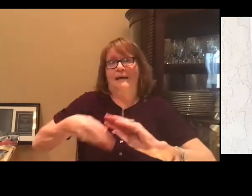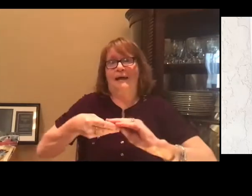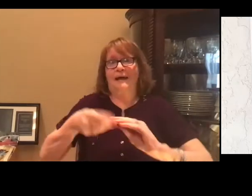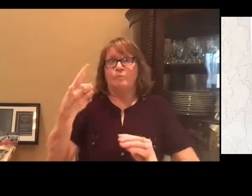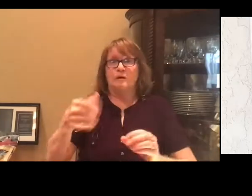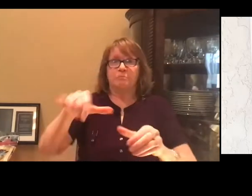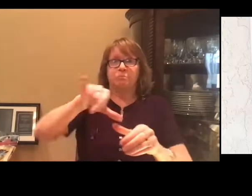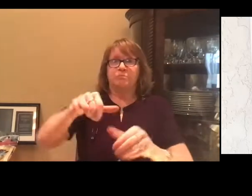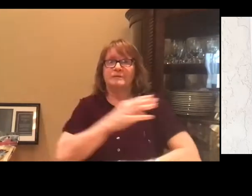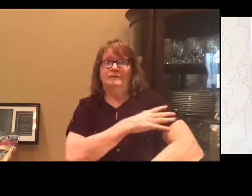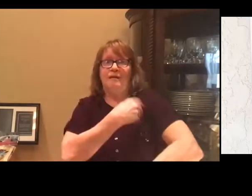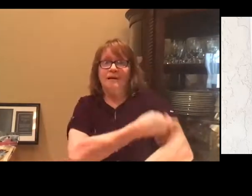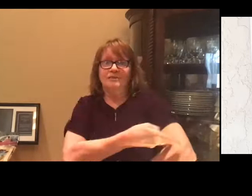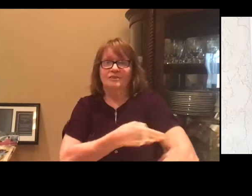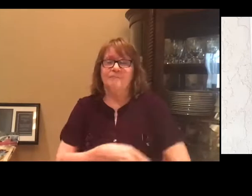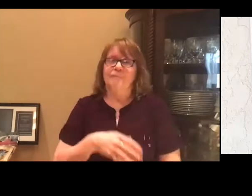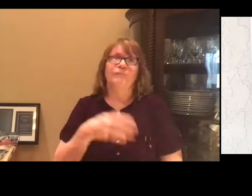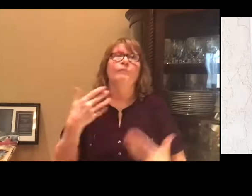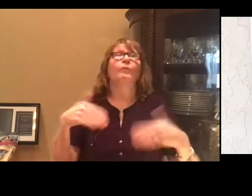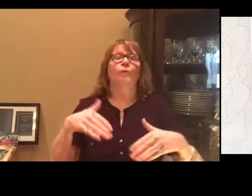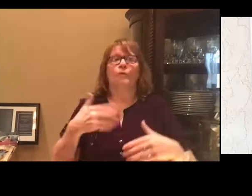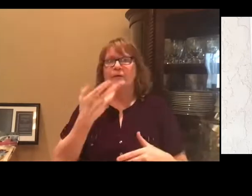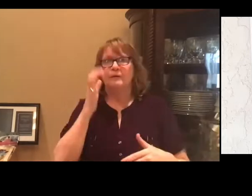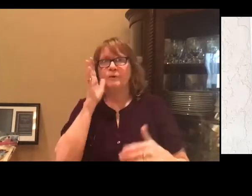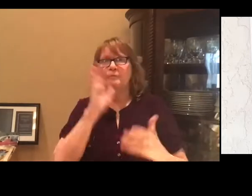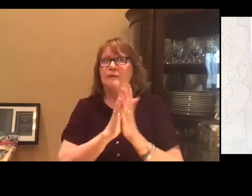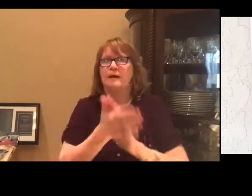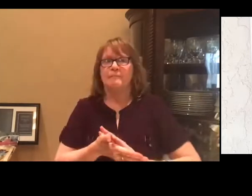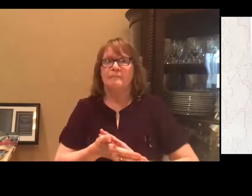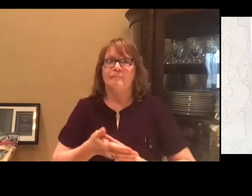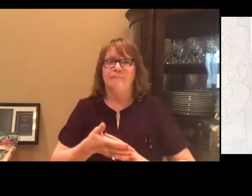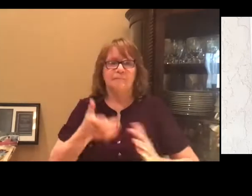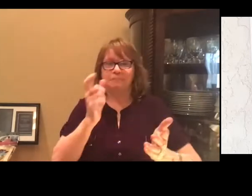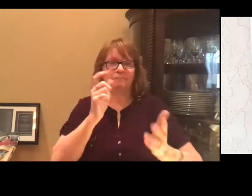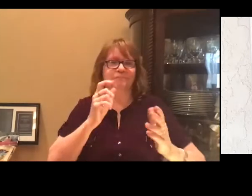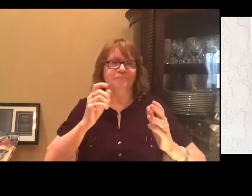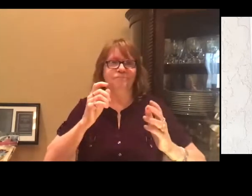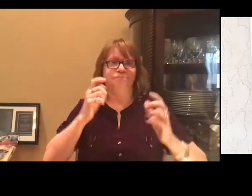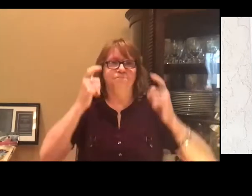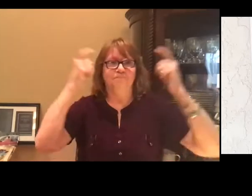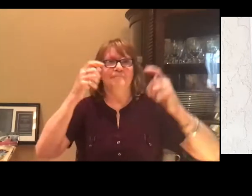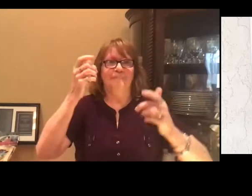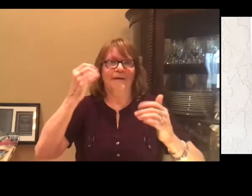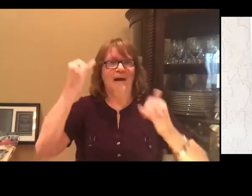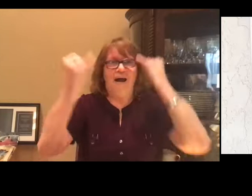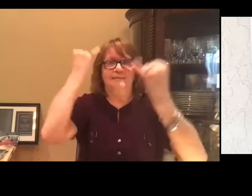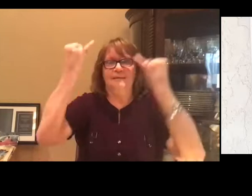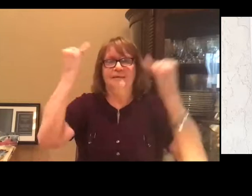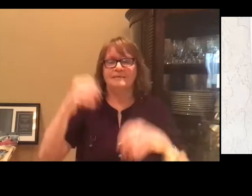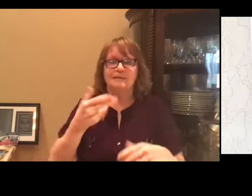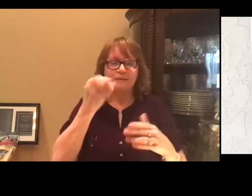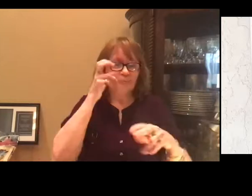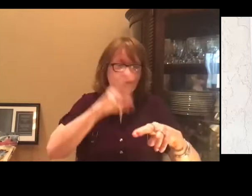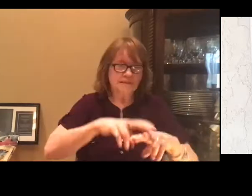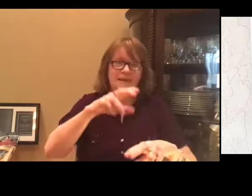a letter to his sister in New Zealand. He would write pages and pages of that sitting at his desk with his